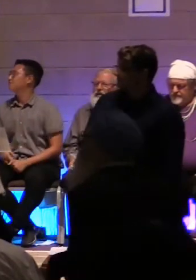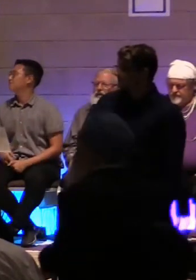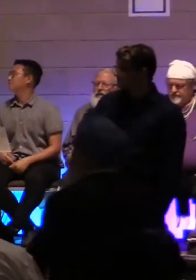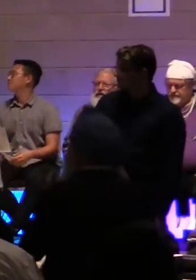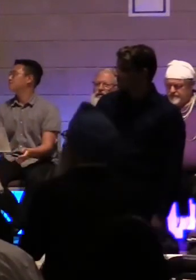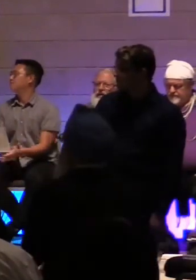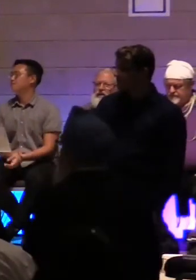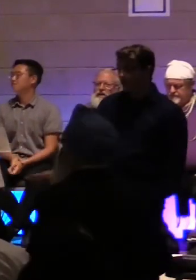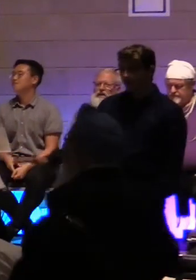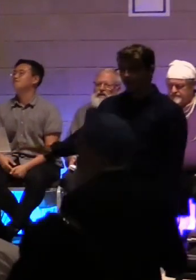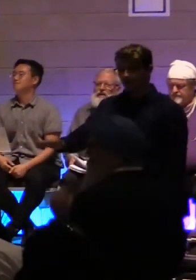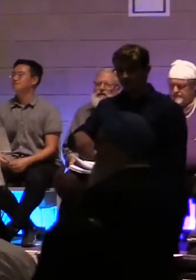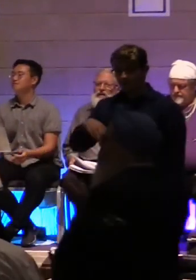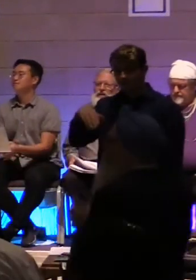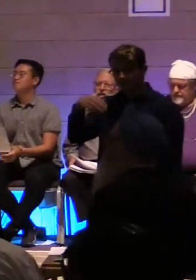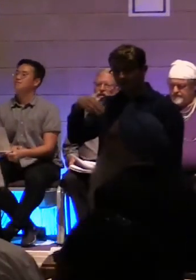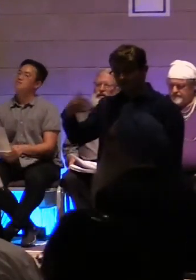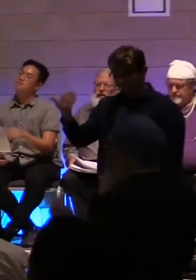Can I get y'all to say something for me?